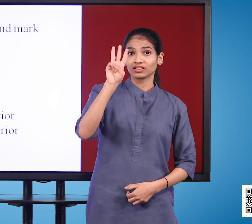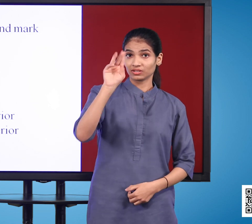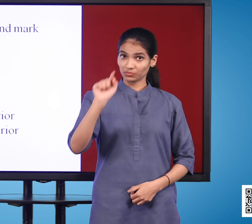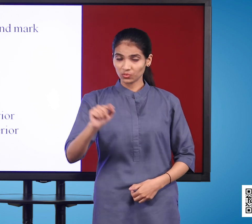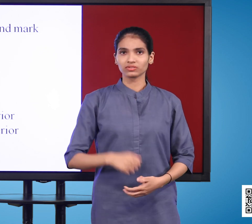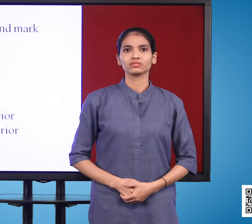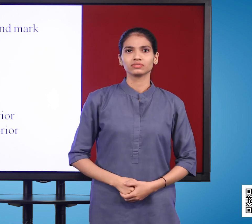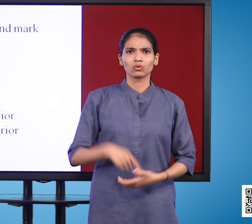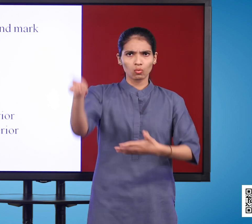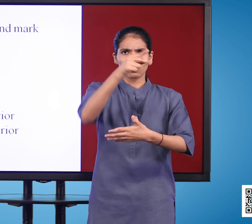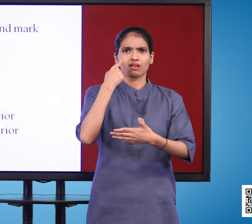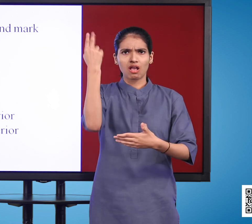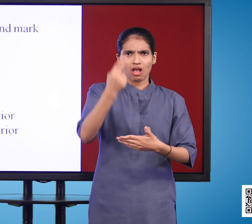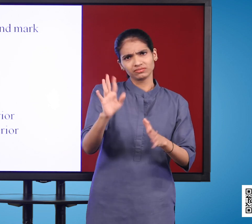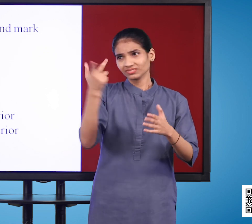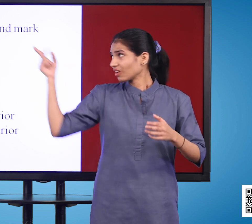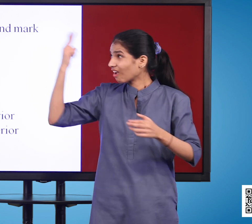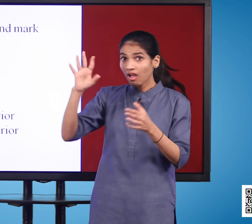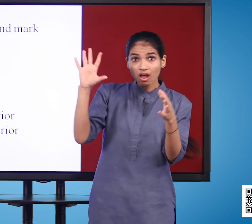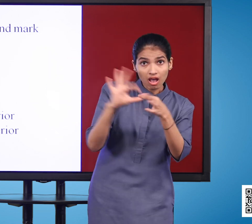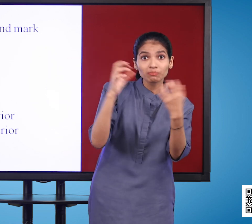3. Draw any circle and mark